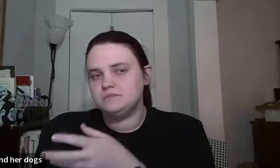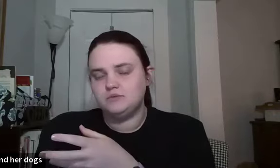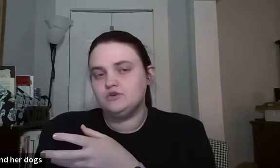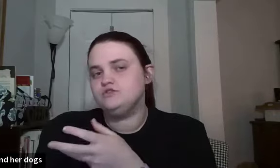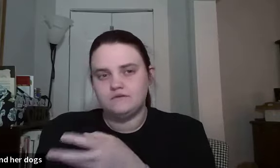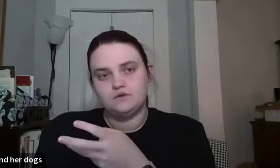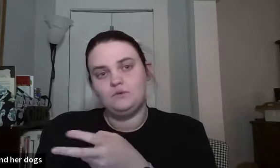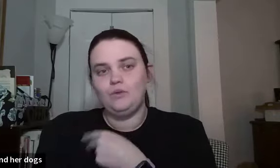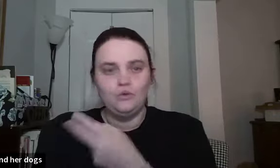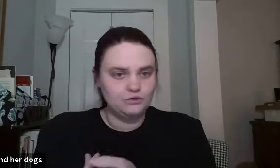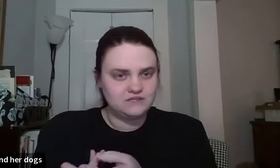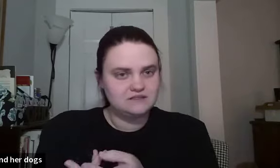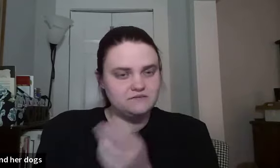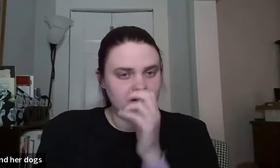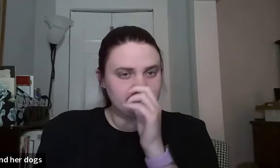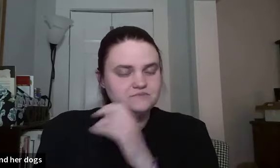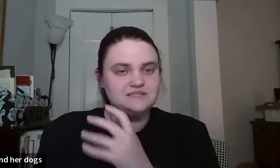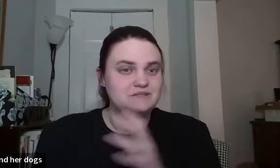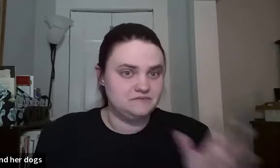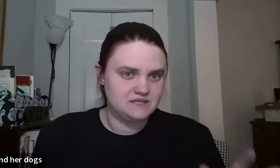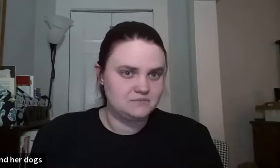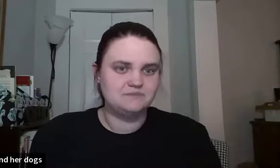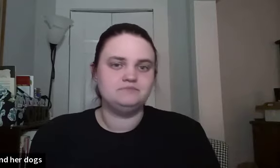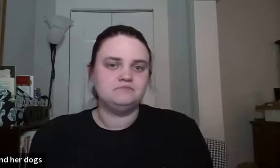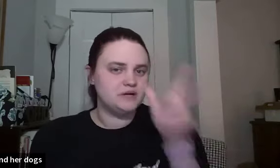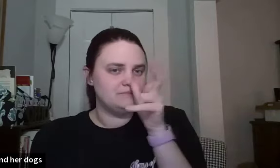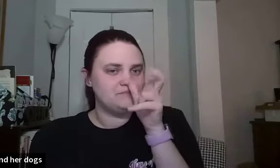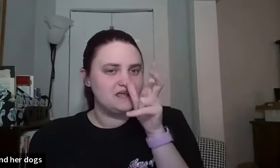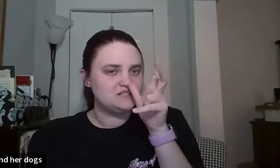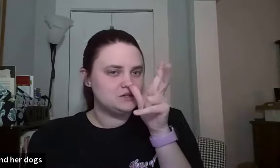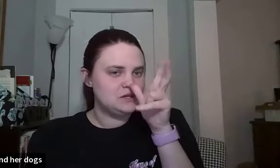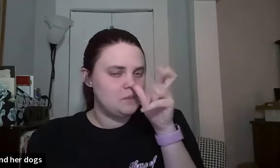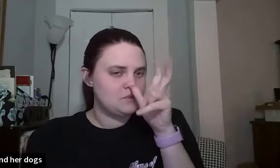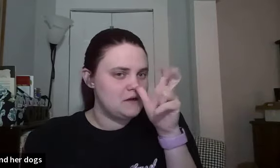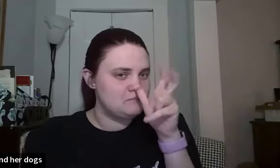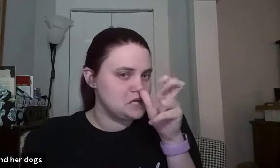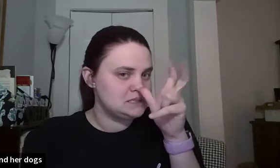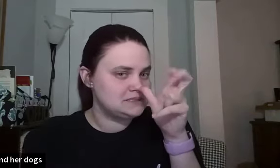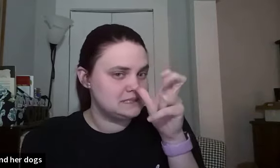people who do have their own local signs of specific types. But it's our little umbrella of bugs.